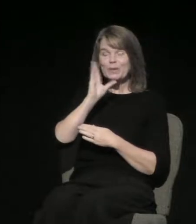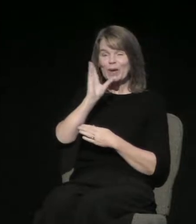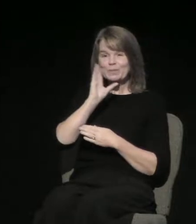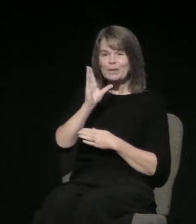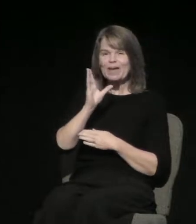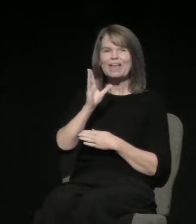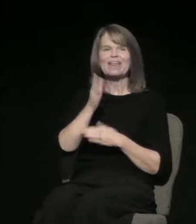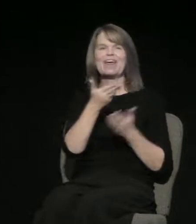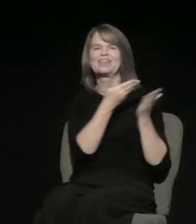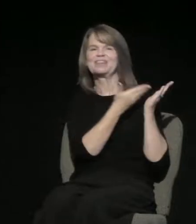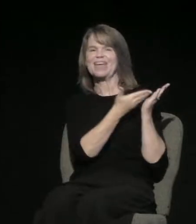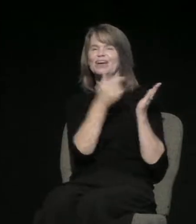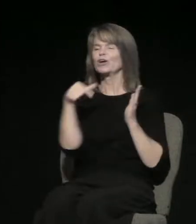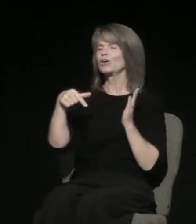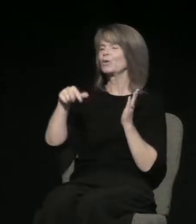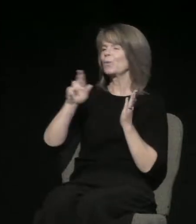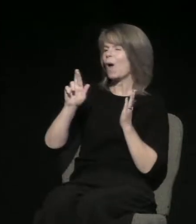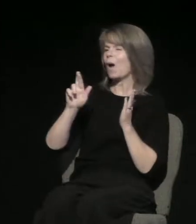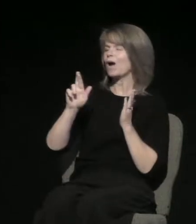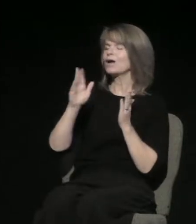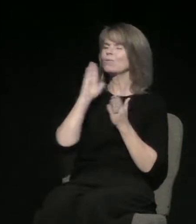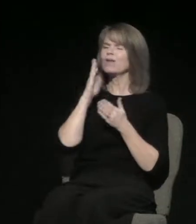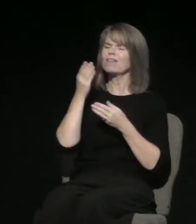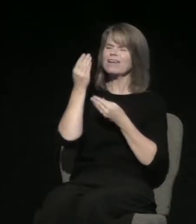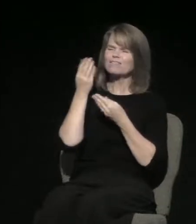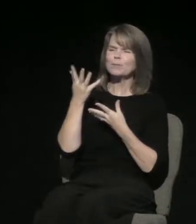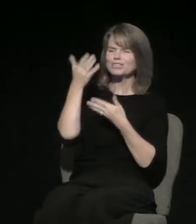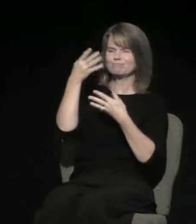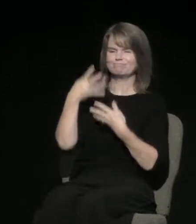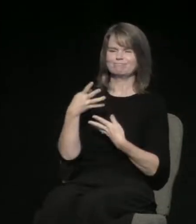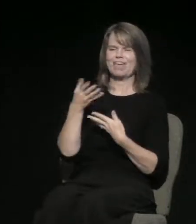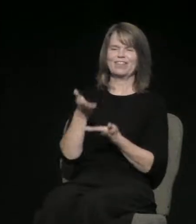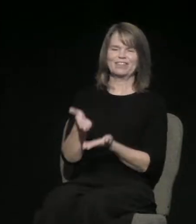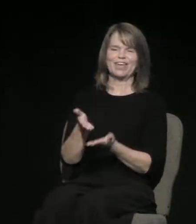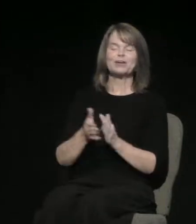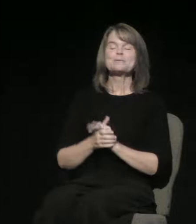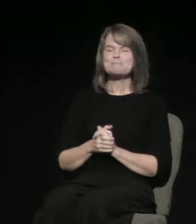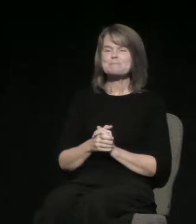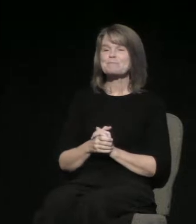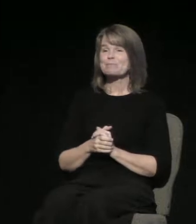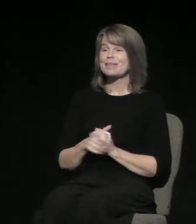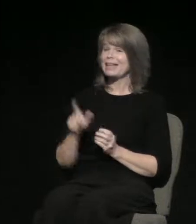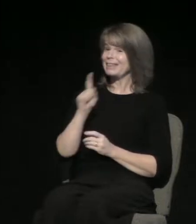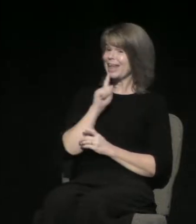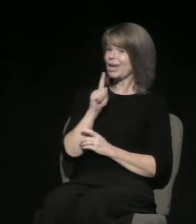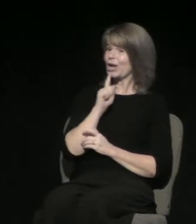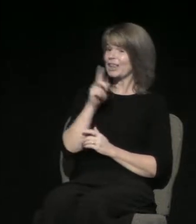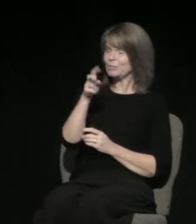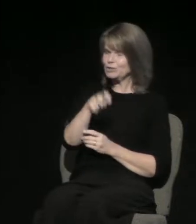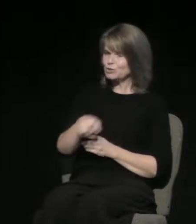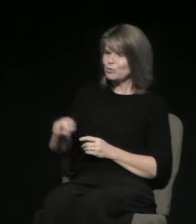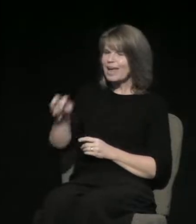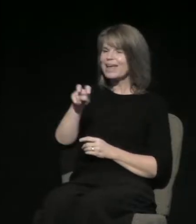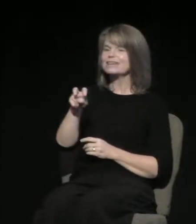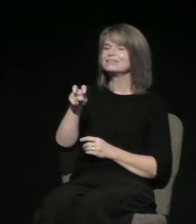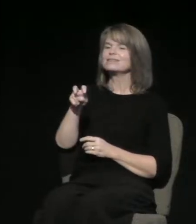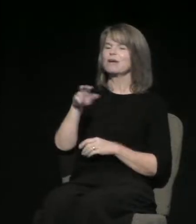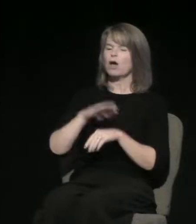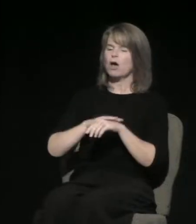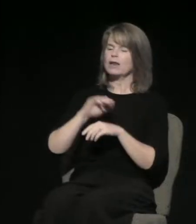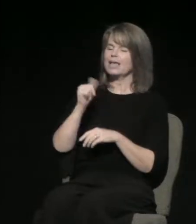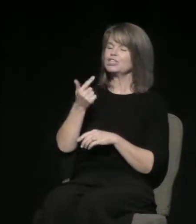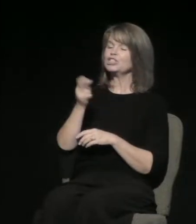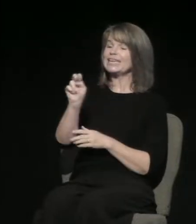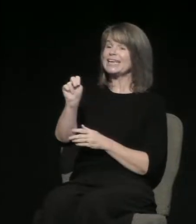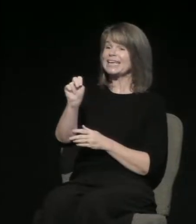you have That on the screen There's a QR code That takes you To all the information And literally You travel Across the Aegean Sea Between